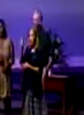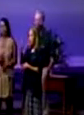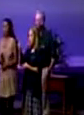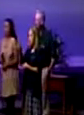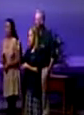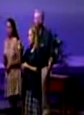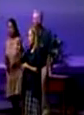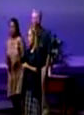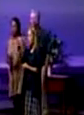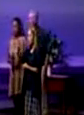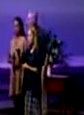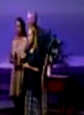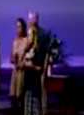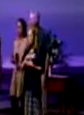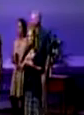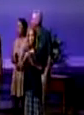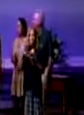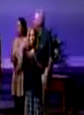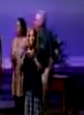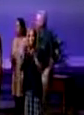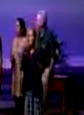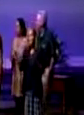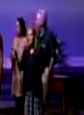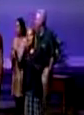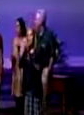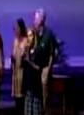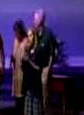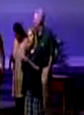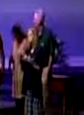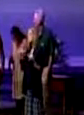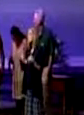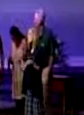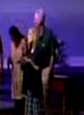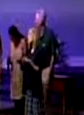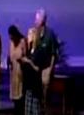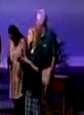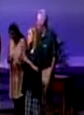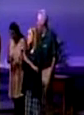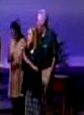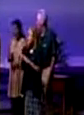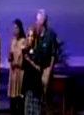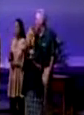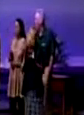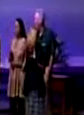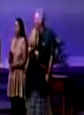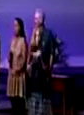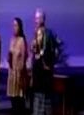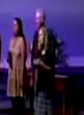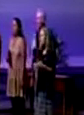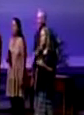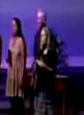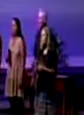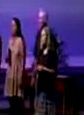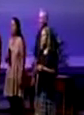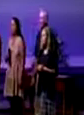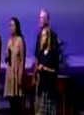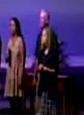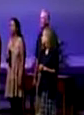of let yourself go and join us. And let it just be a moment for you to commune with God.